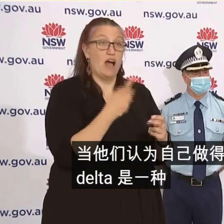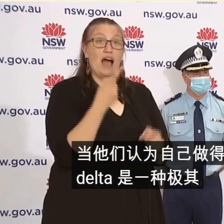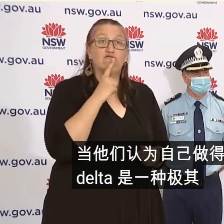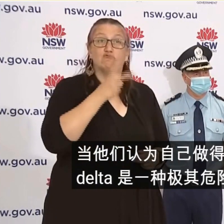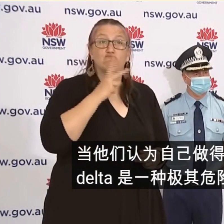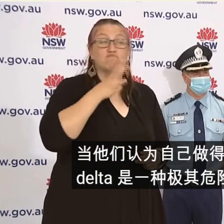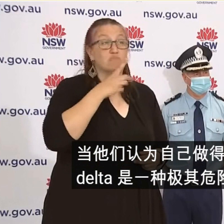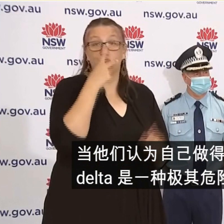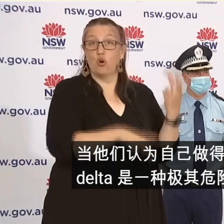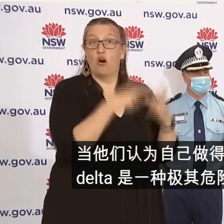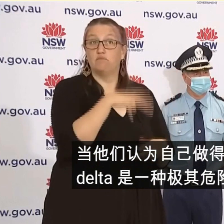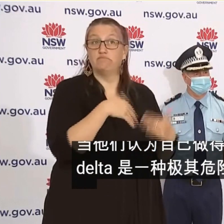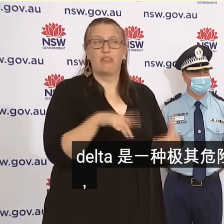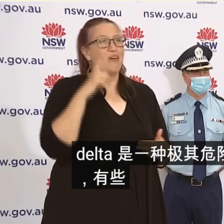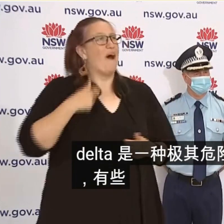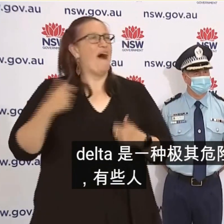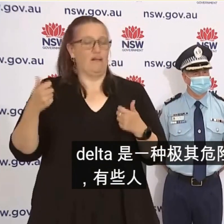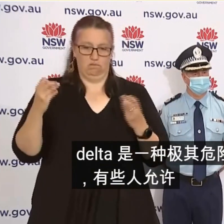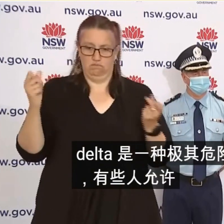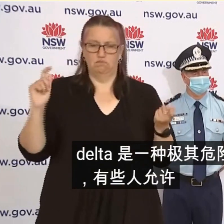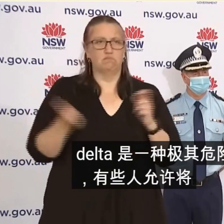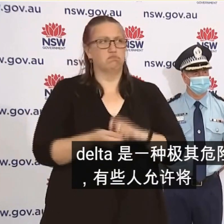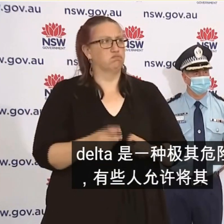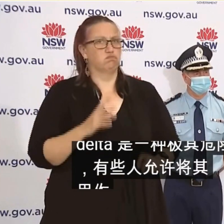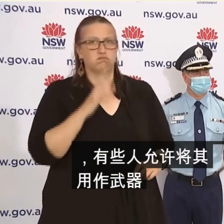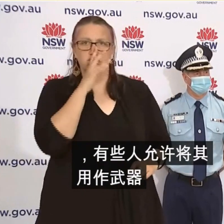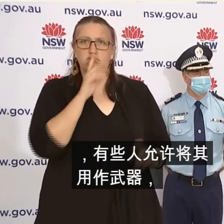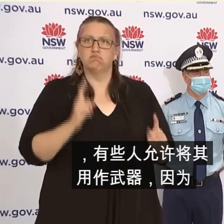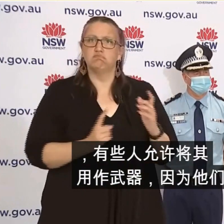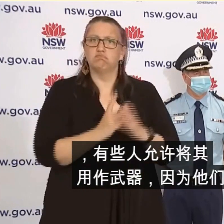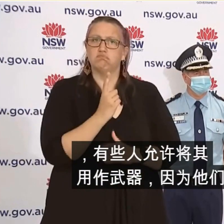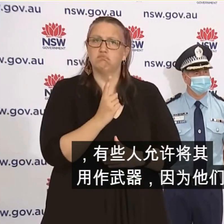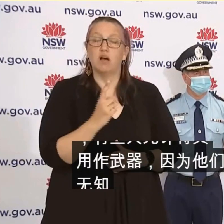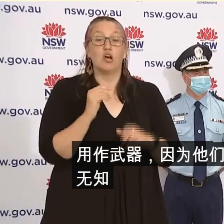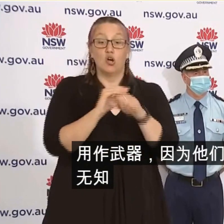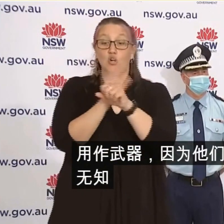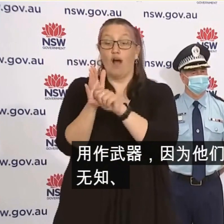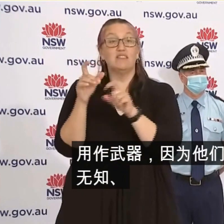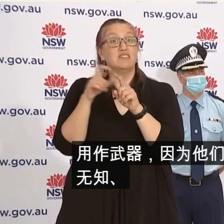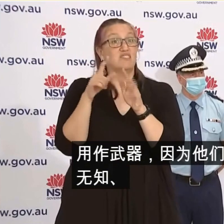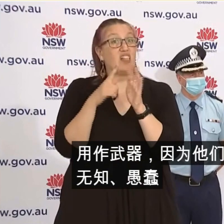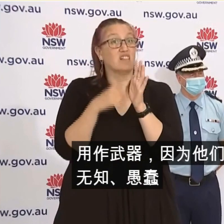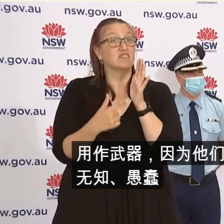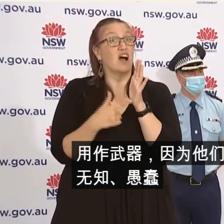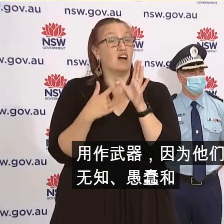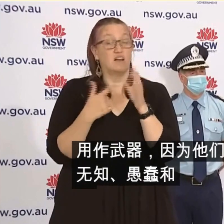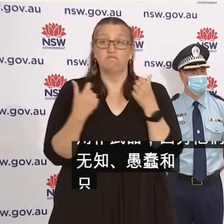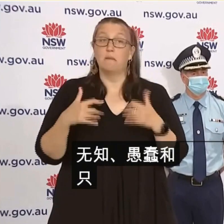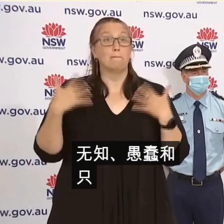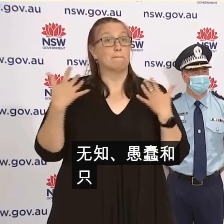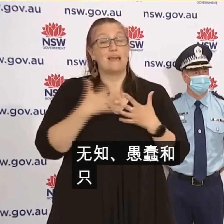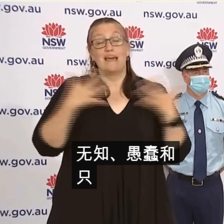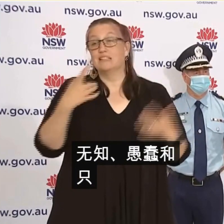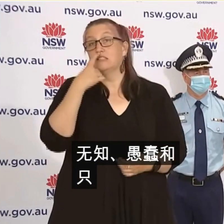is an extremely dangerous weapon, and some people are allowing it to be used as a weapon because of their ignorance, their stupidity, and